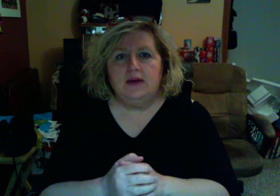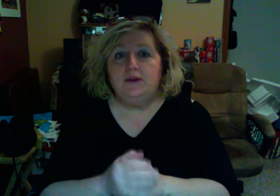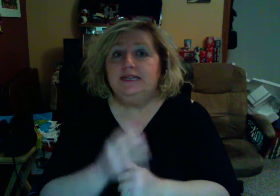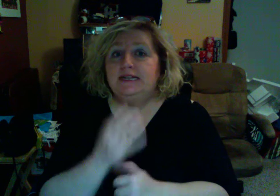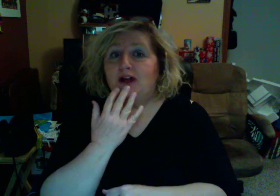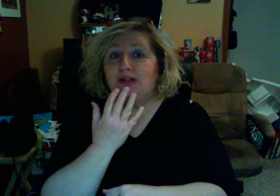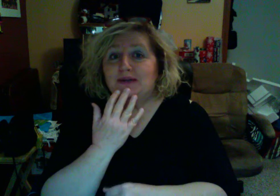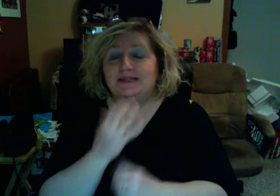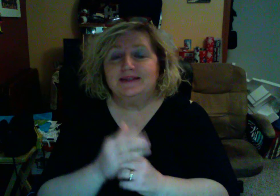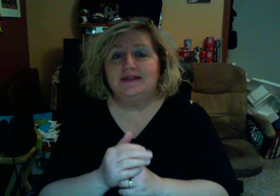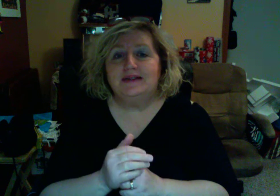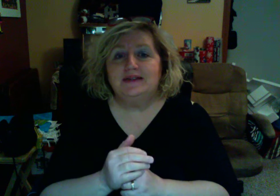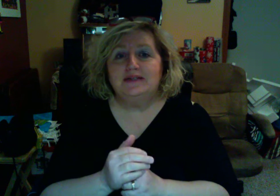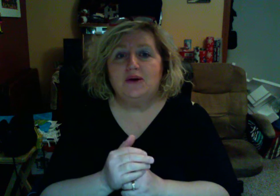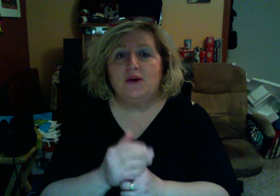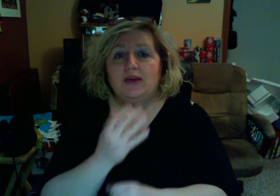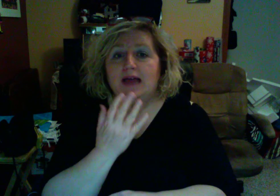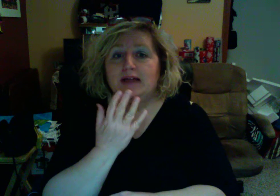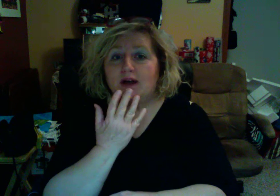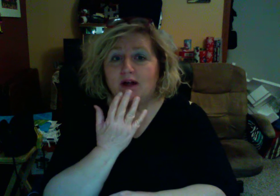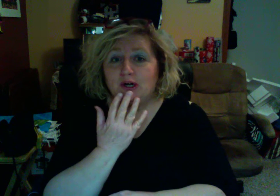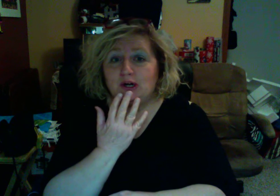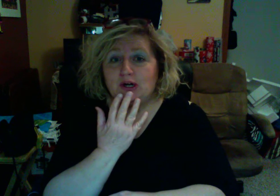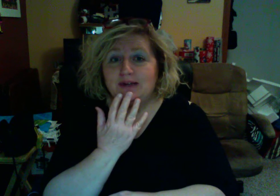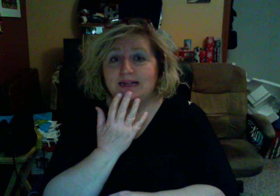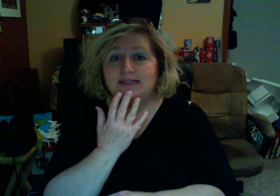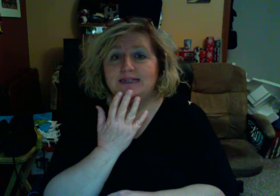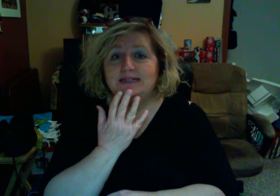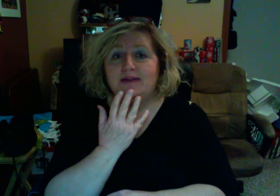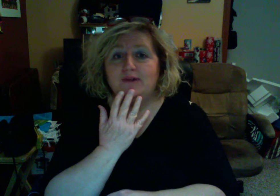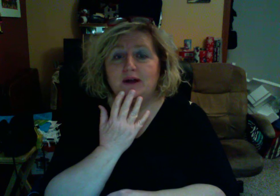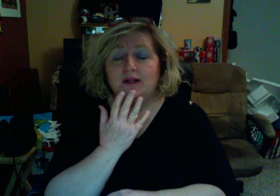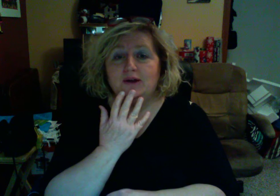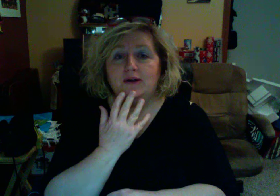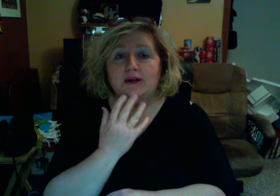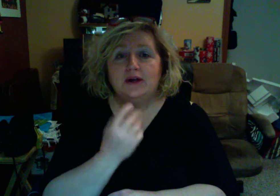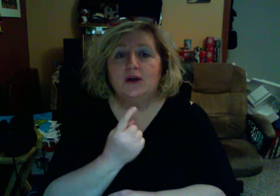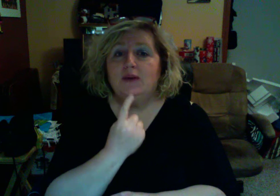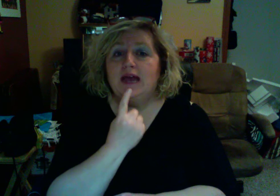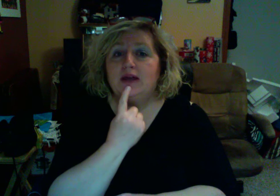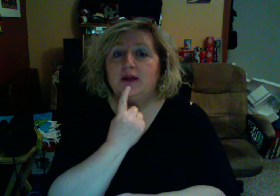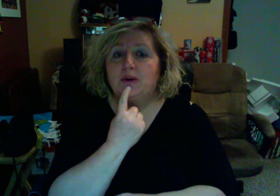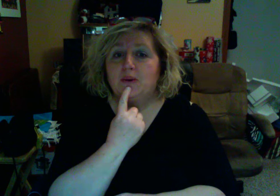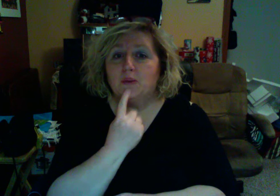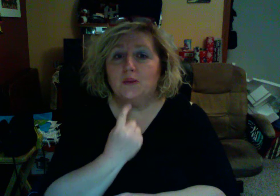We did colors. So we had color, that's the sign for color. We had